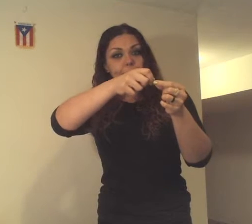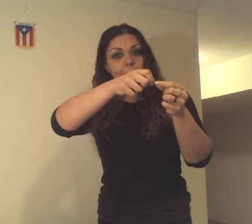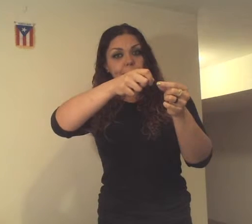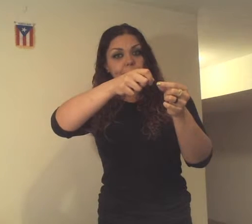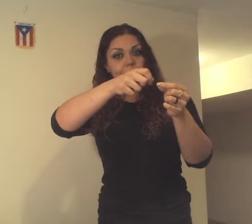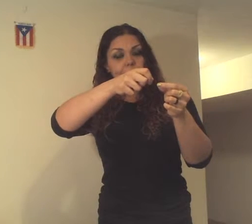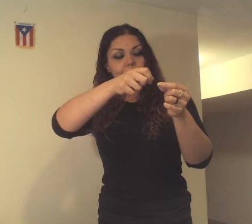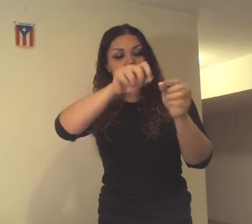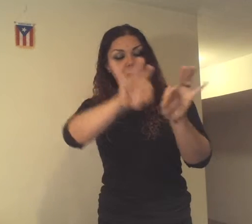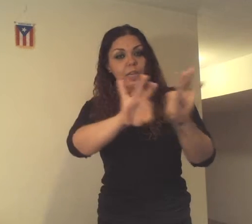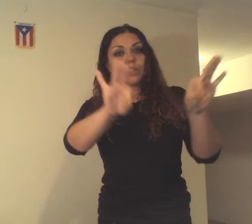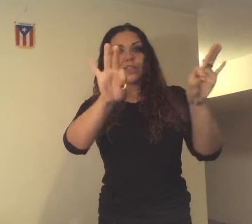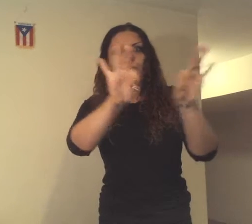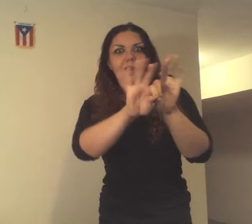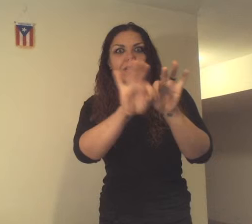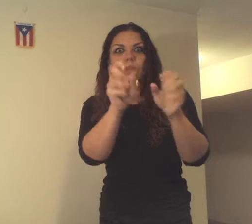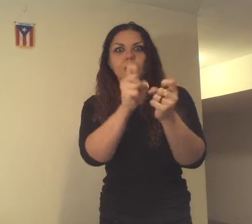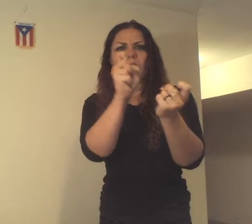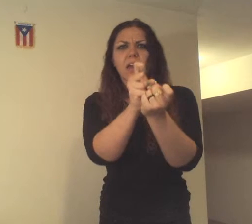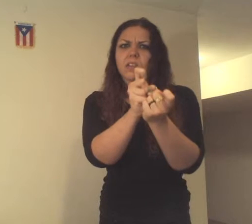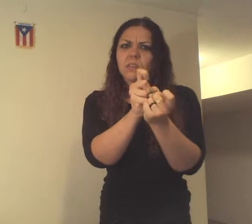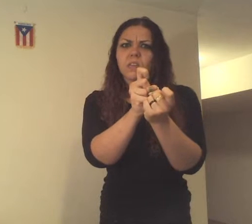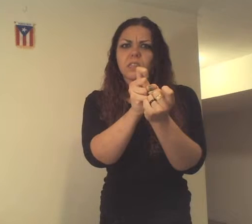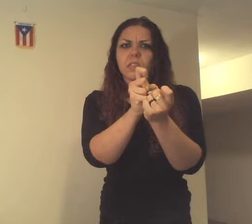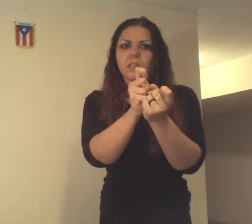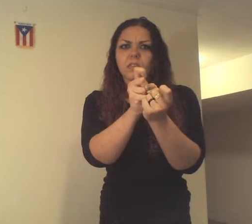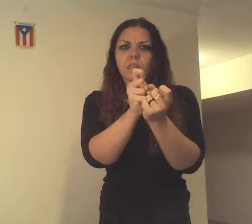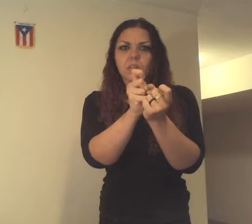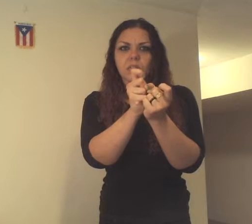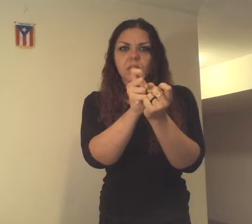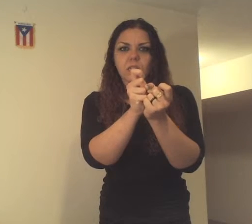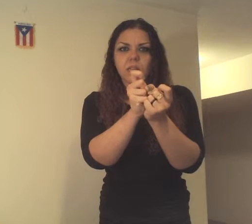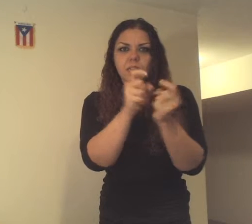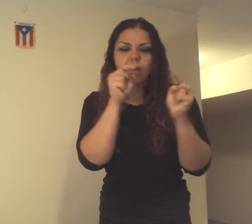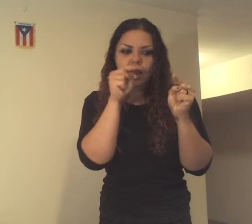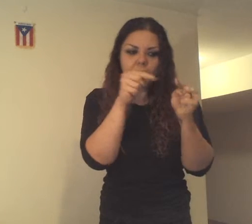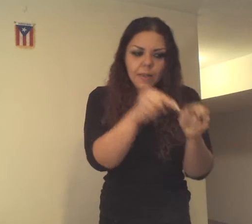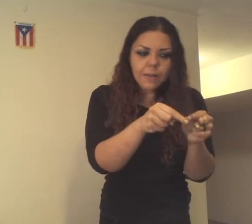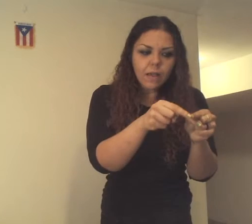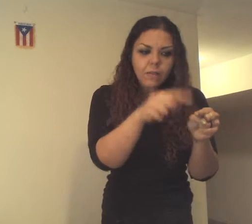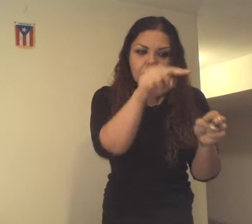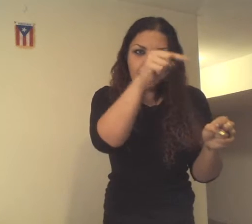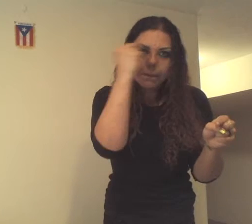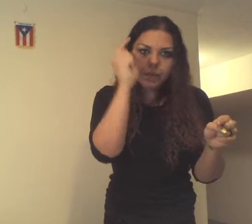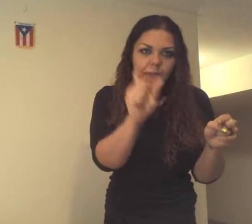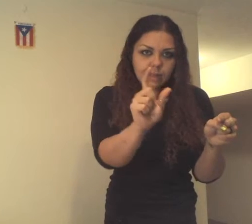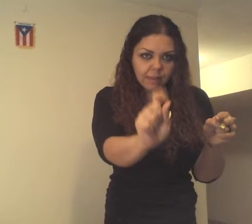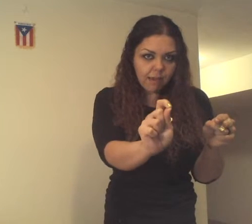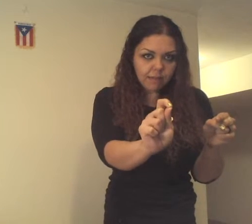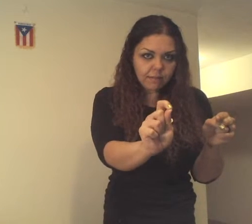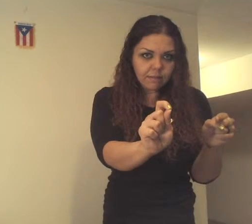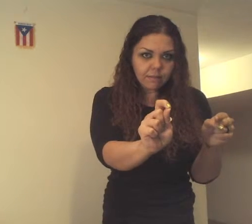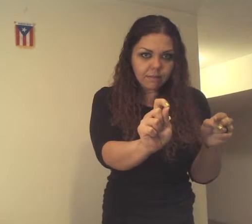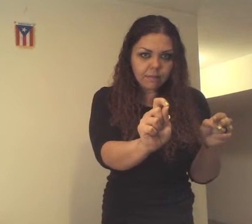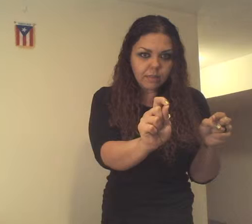It's important to be accurate. Aim for the black dots. Orient your loop this